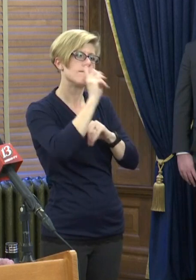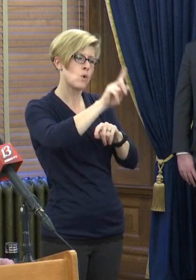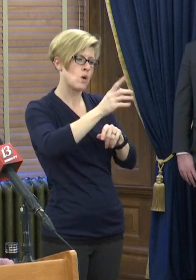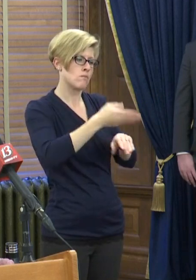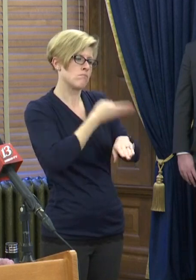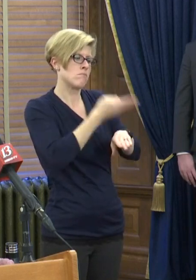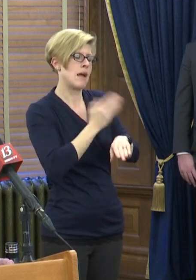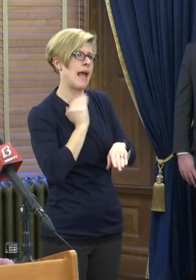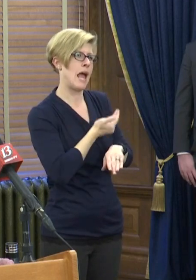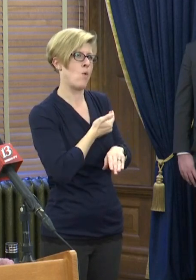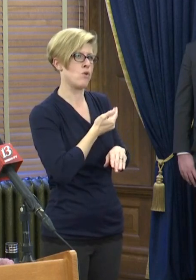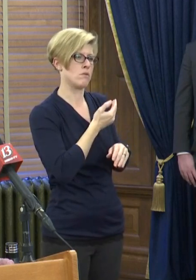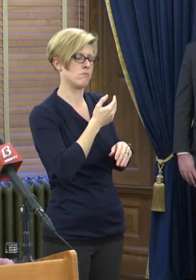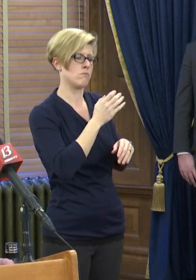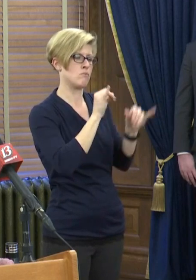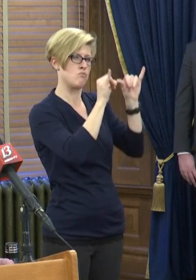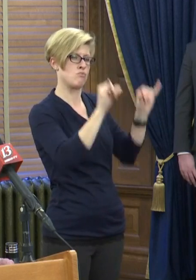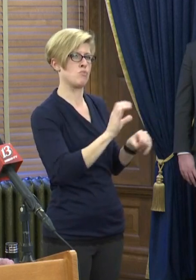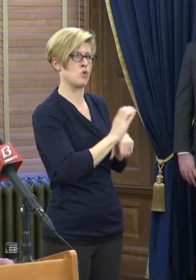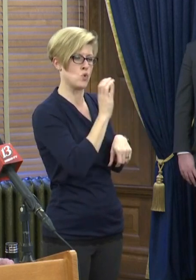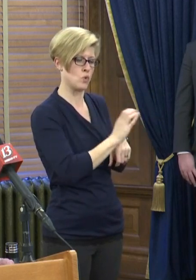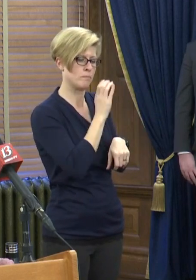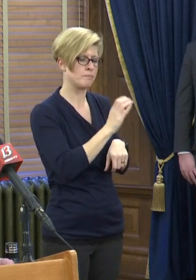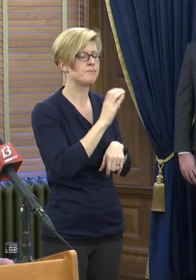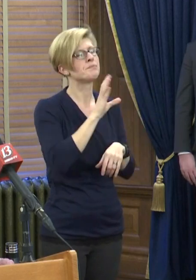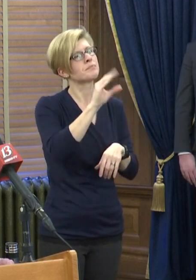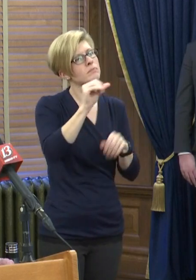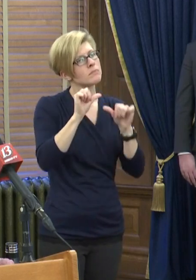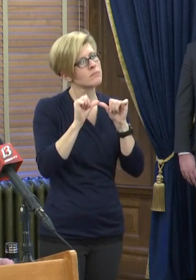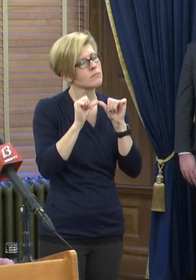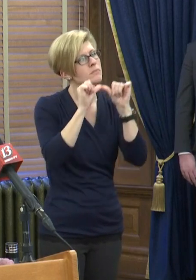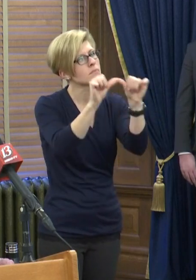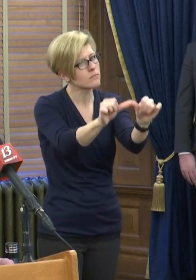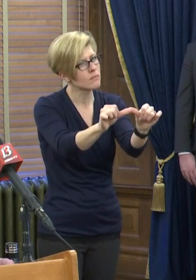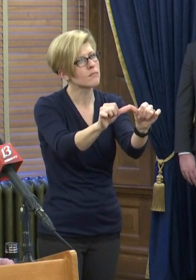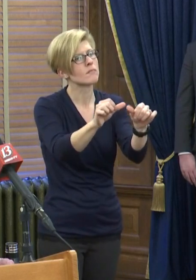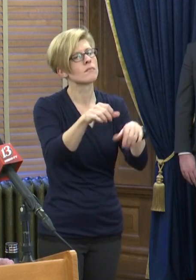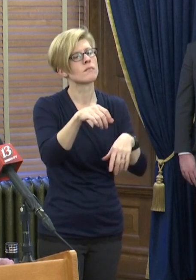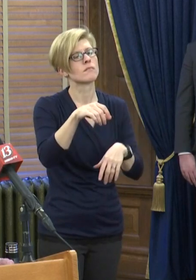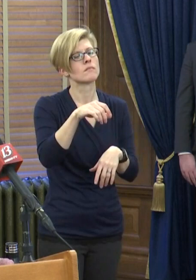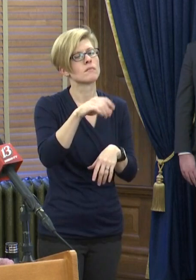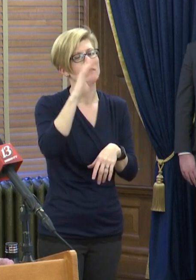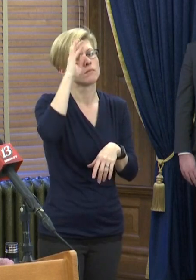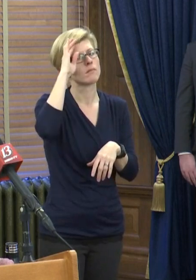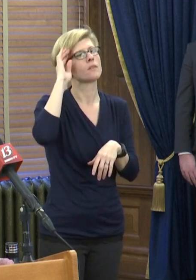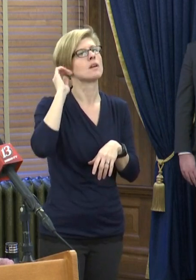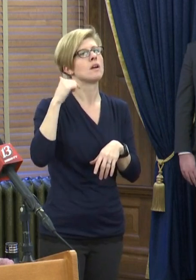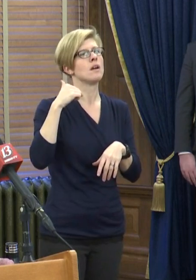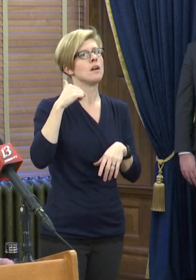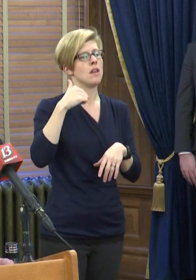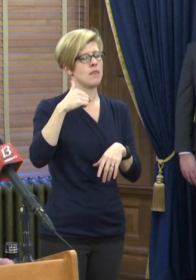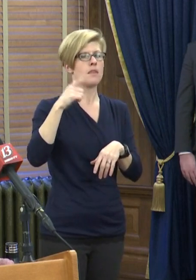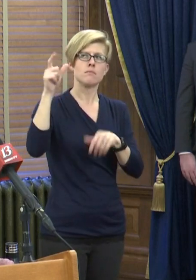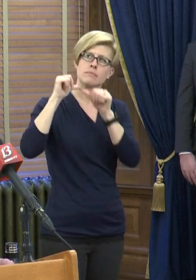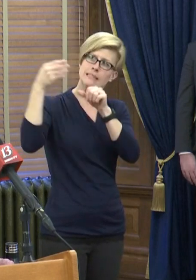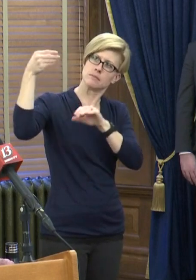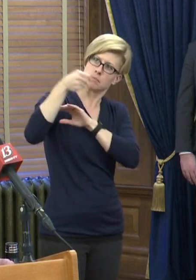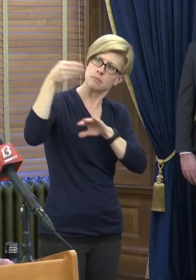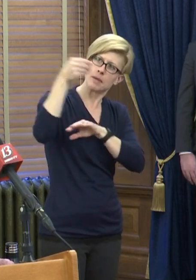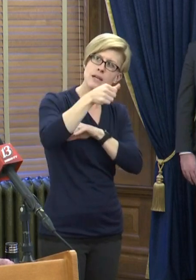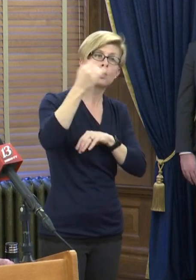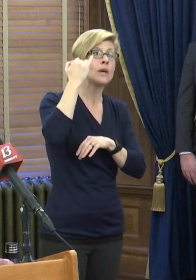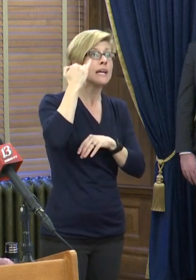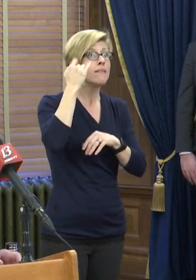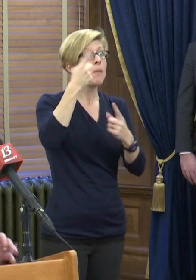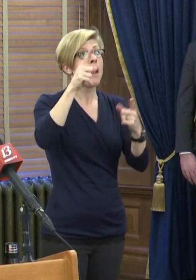modernization, a permanent source of funding to ensure that states can react proactively to the next